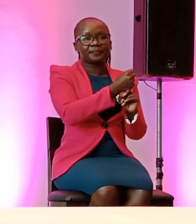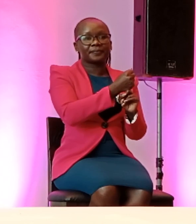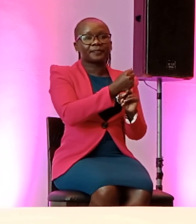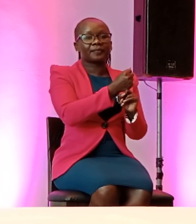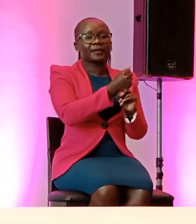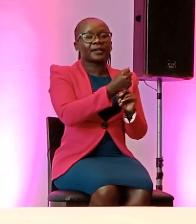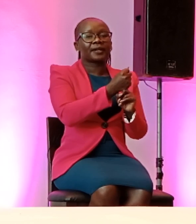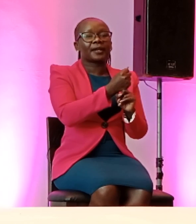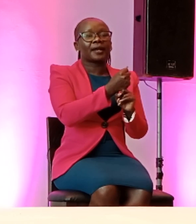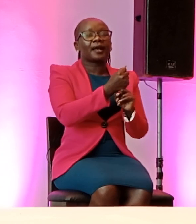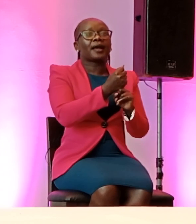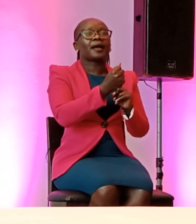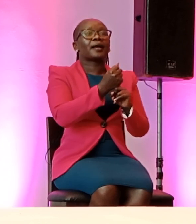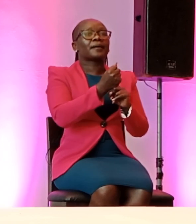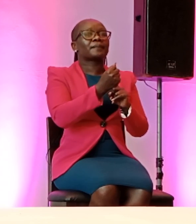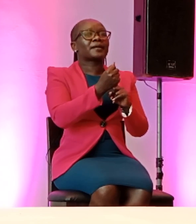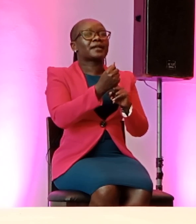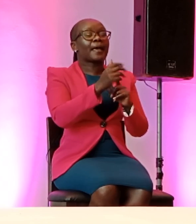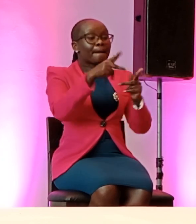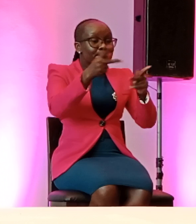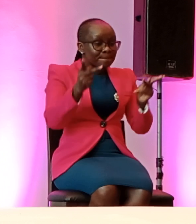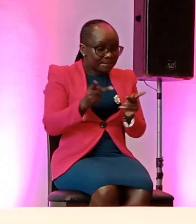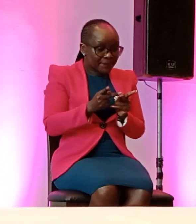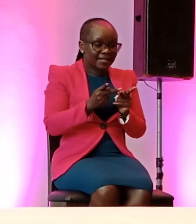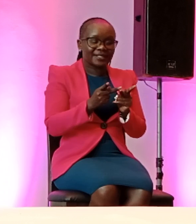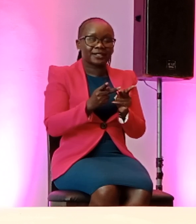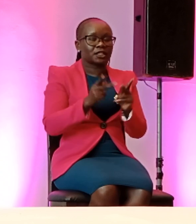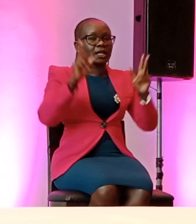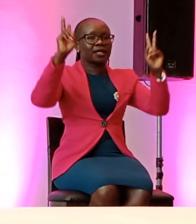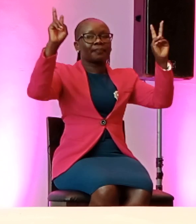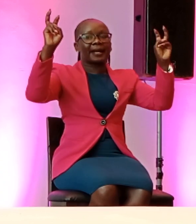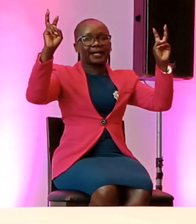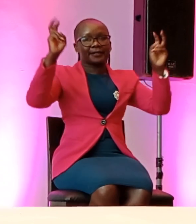the place I could have reached. It mattered.